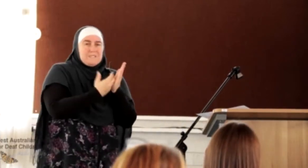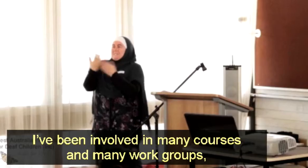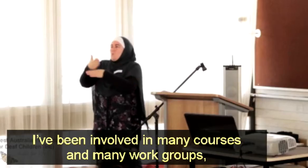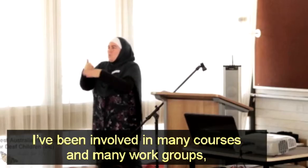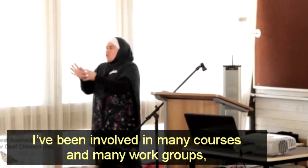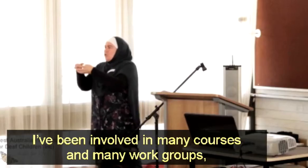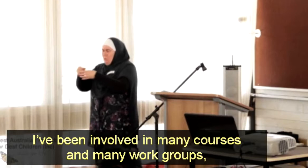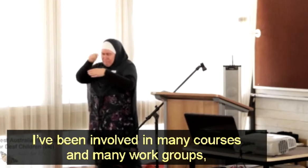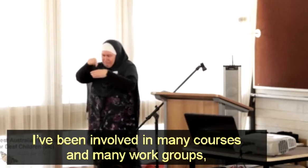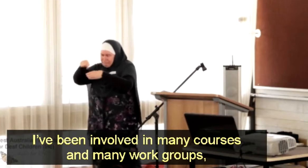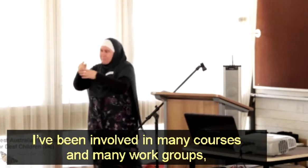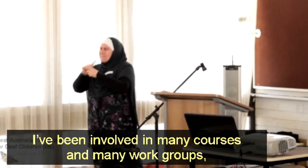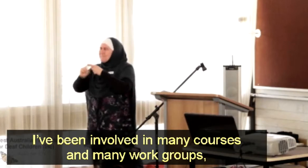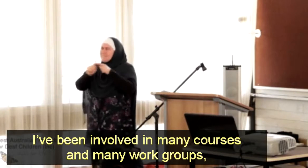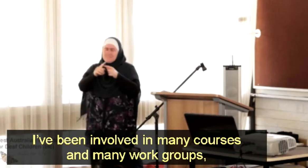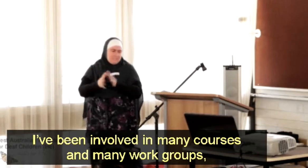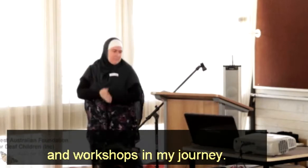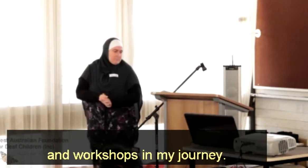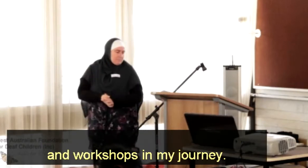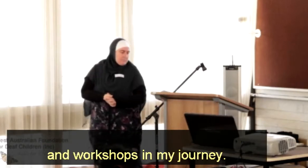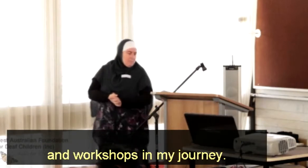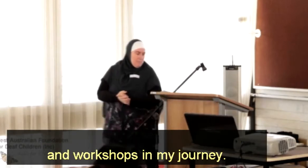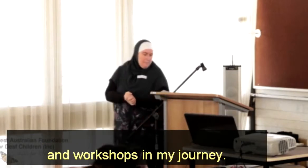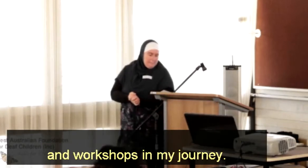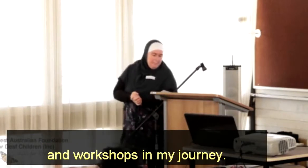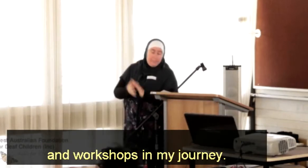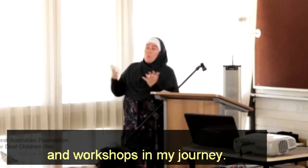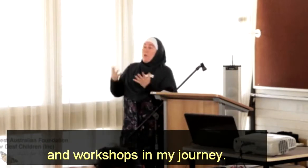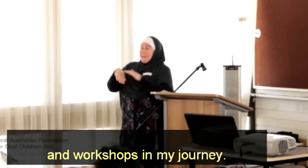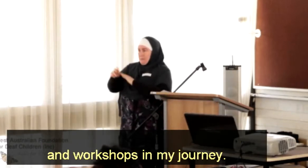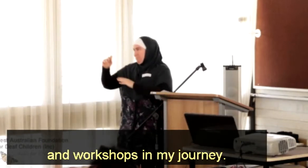I've been involved in many courses and many work groups and workshops in my journey,